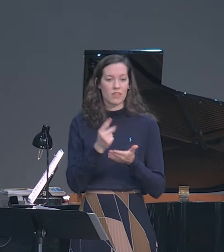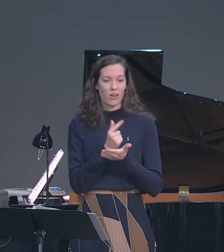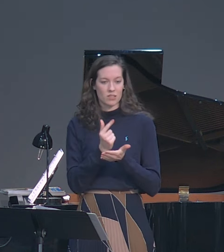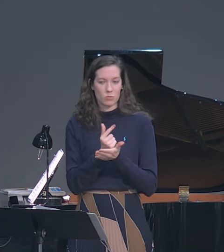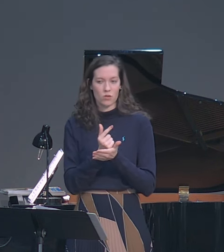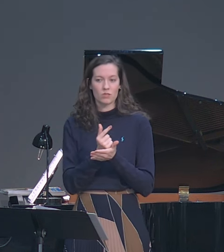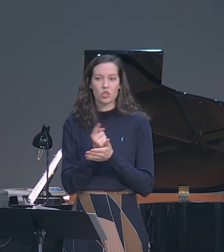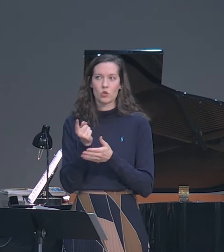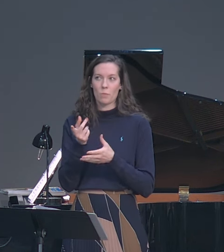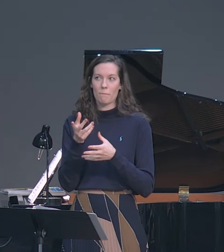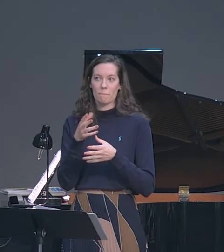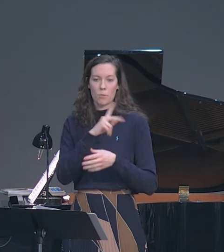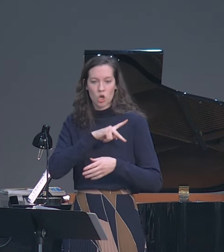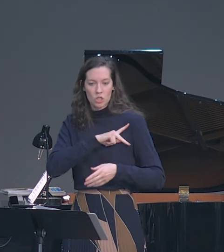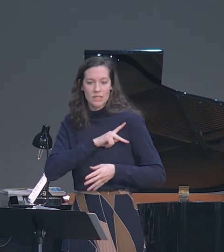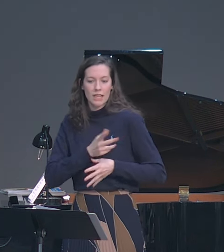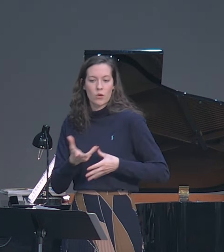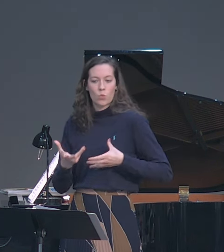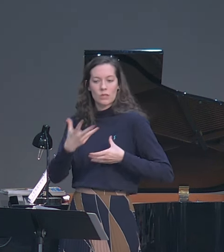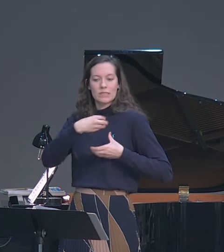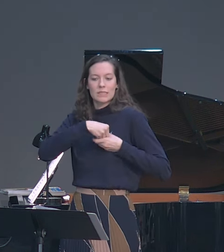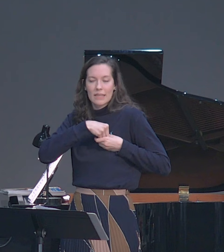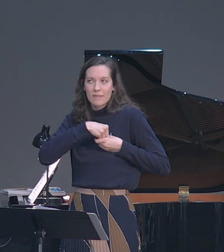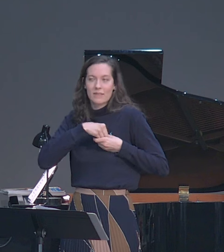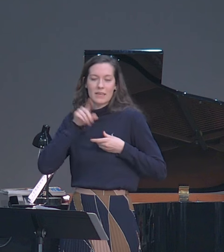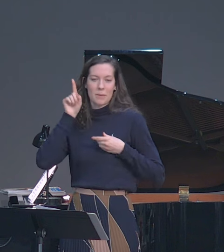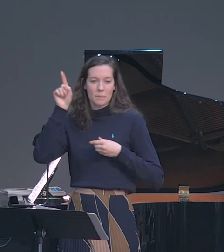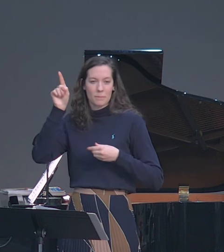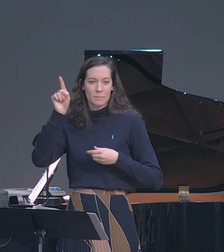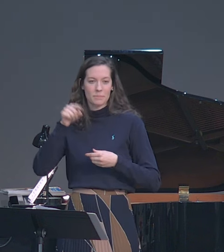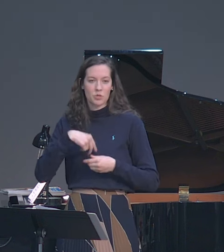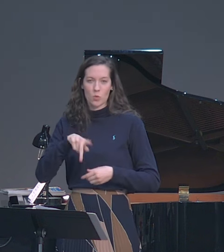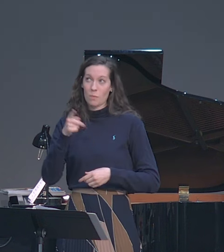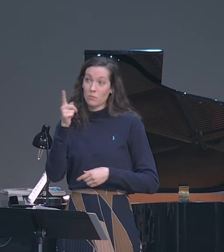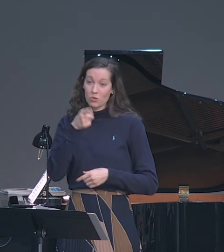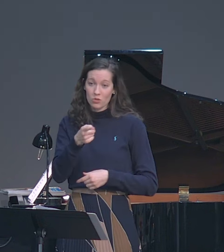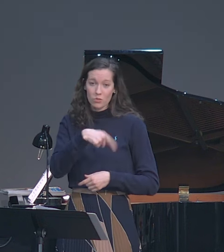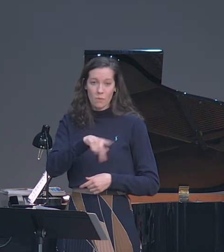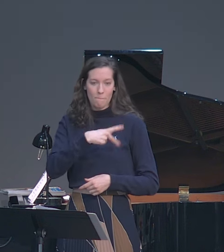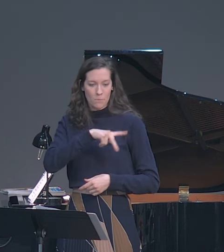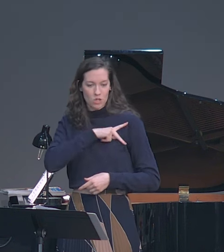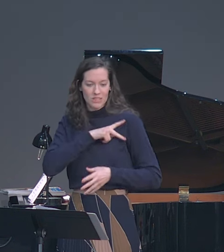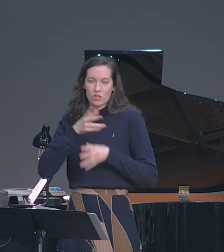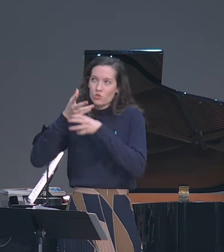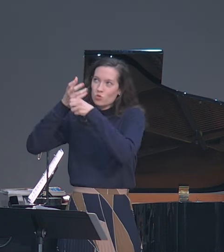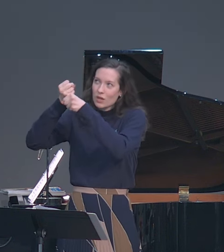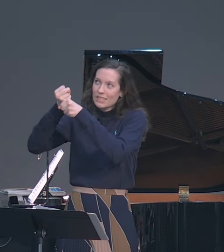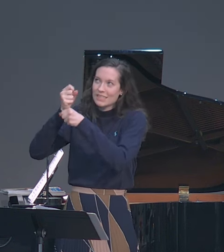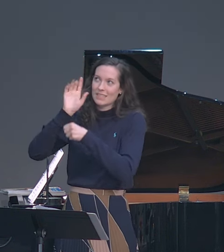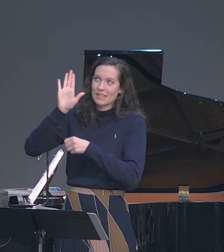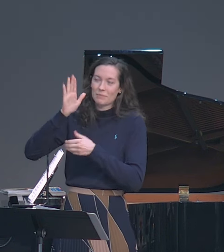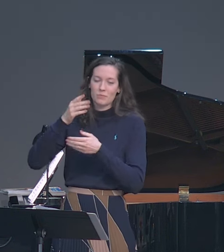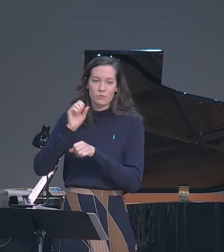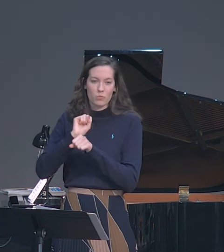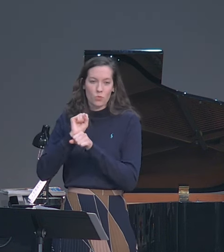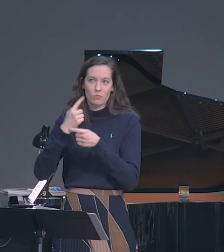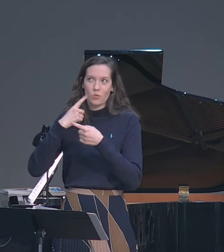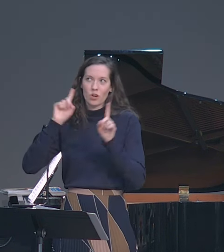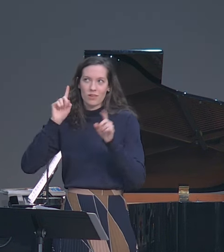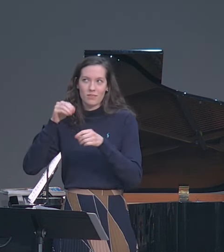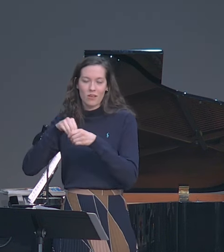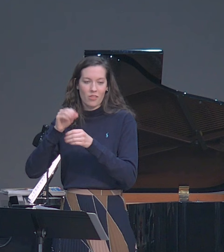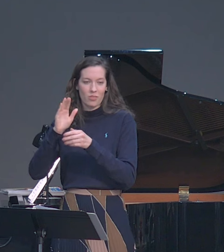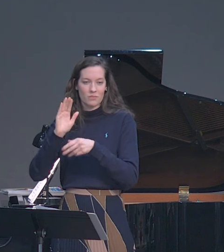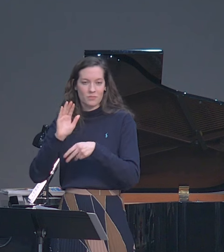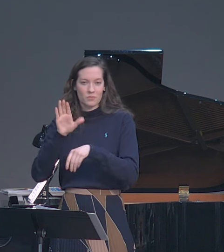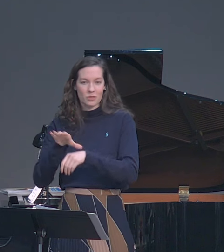him, right? By faith, you received him. You personally trusted in him and his work on the cross. So why do